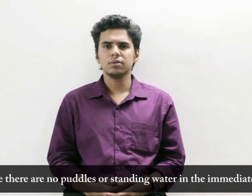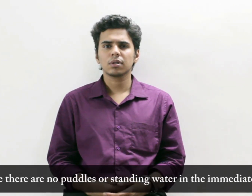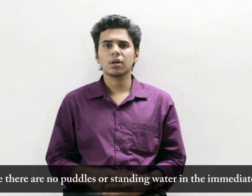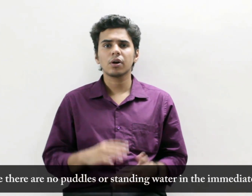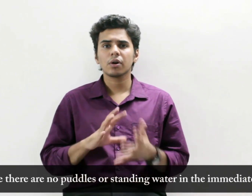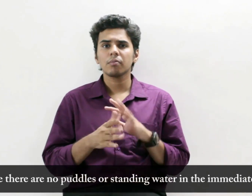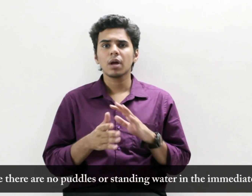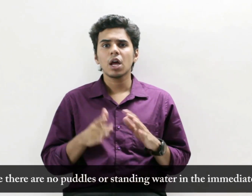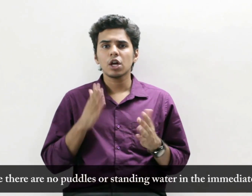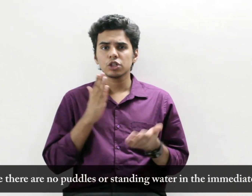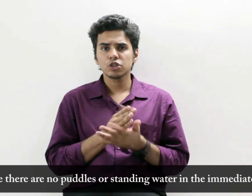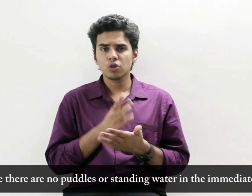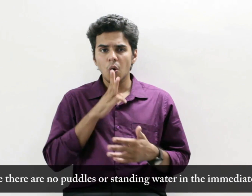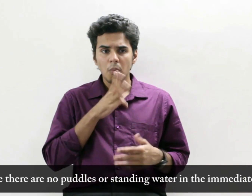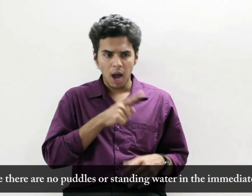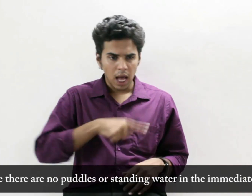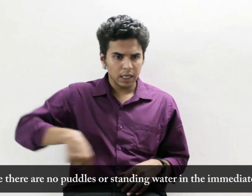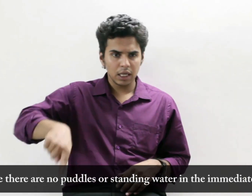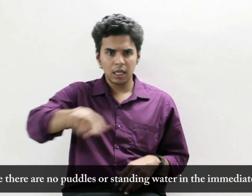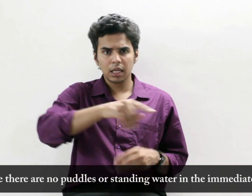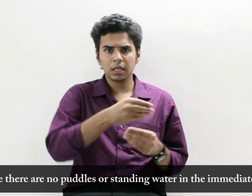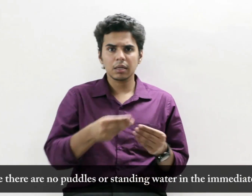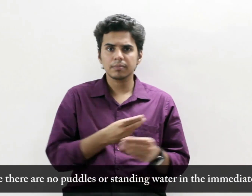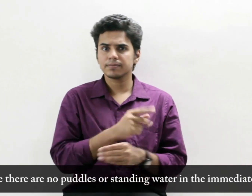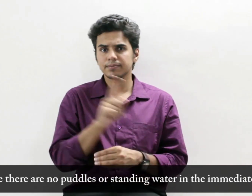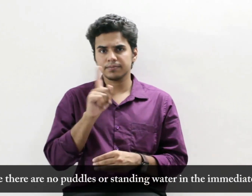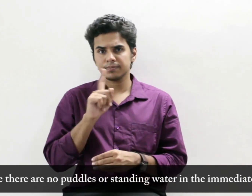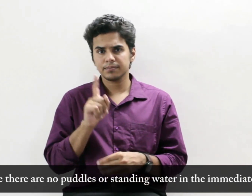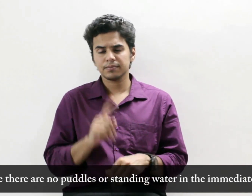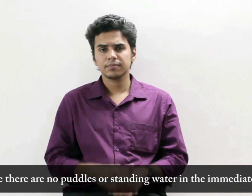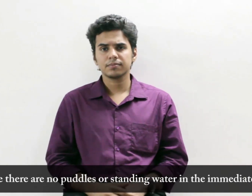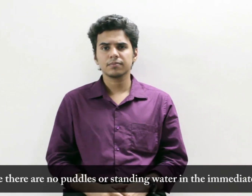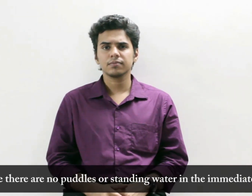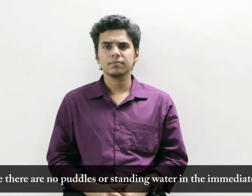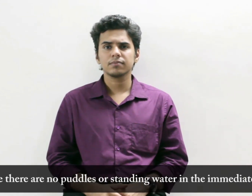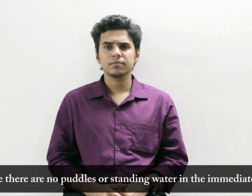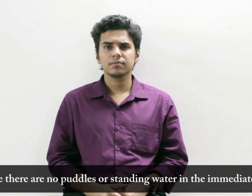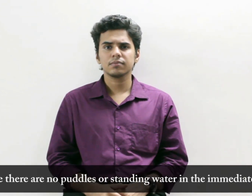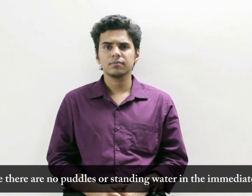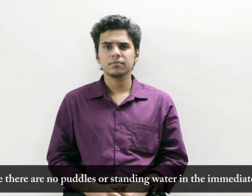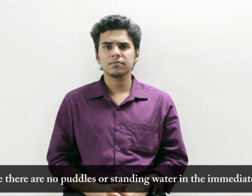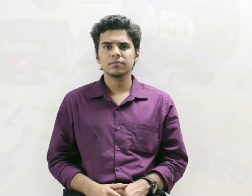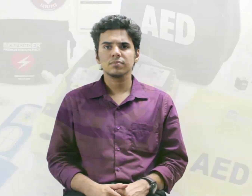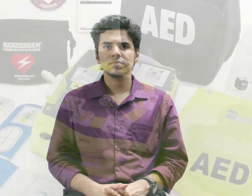Make sure there are no puddles or standing water in the immediate area.